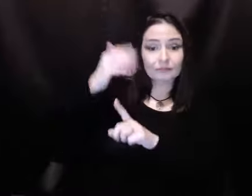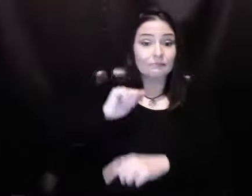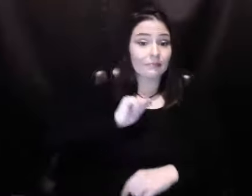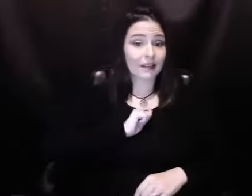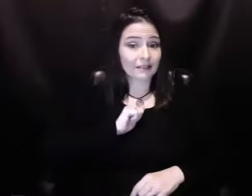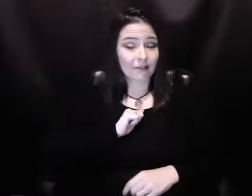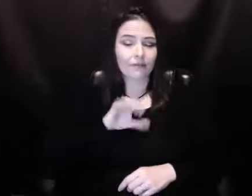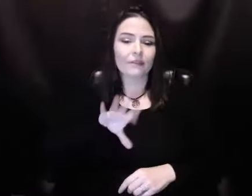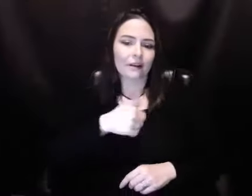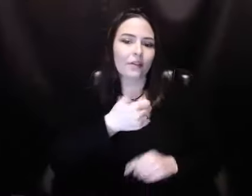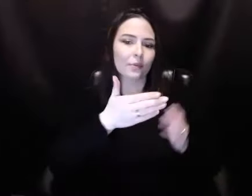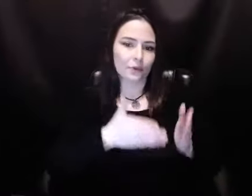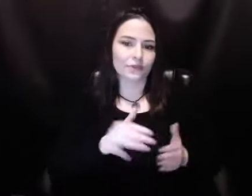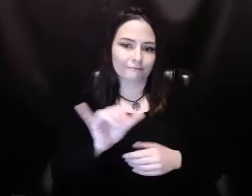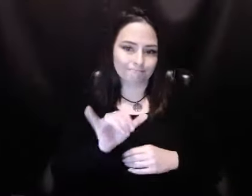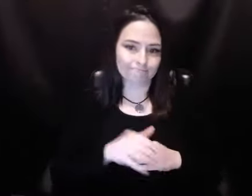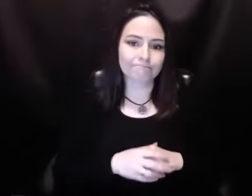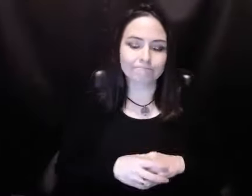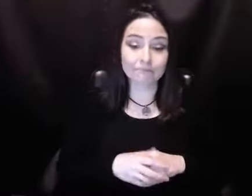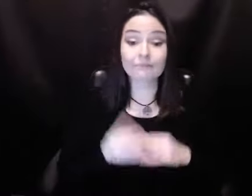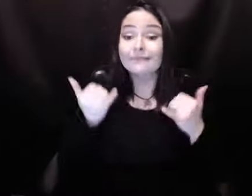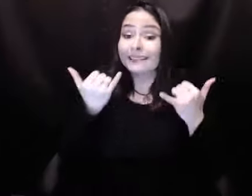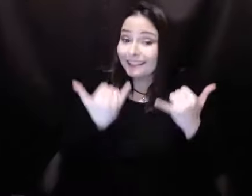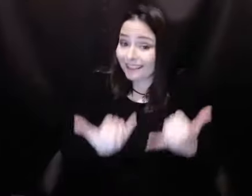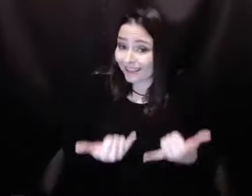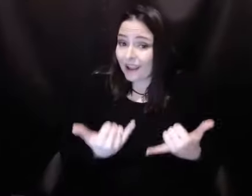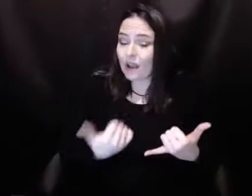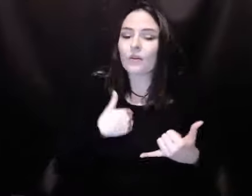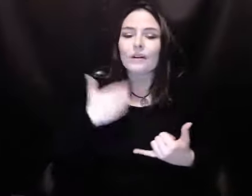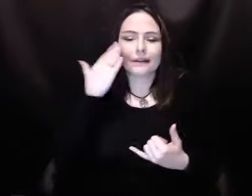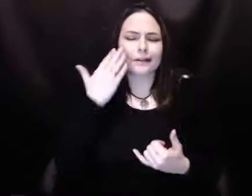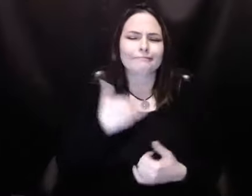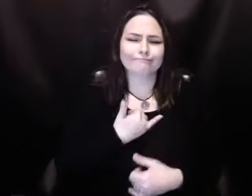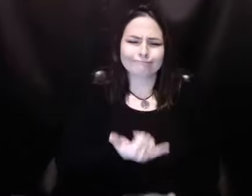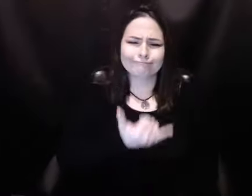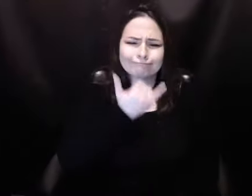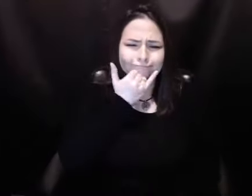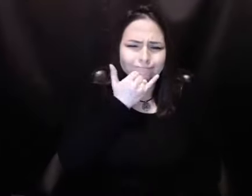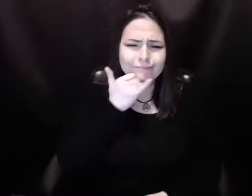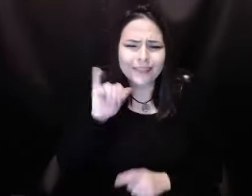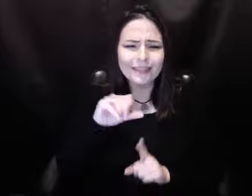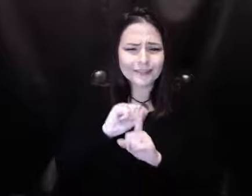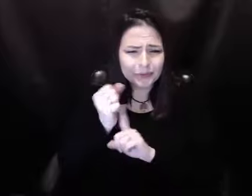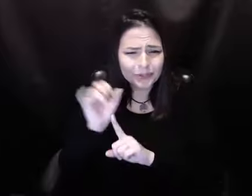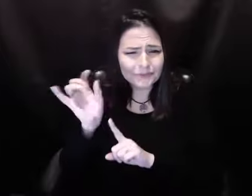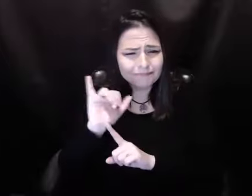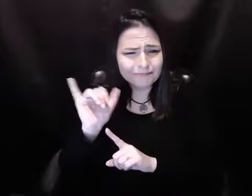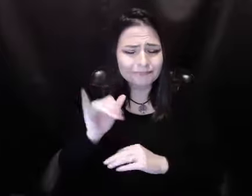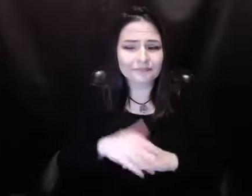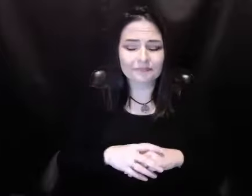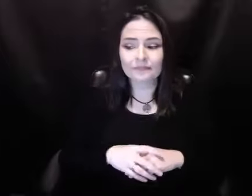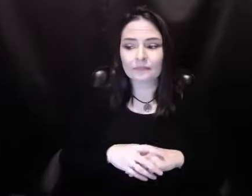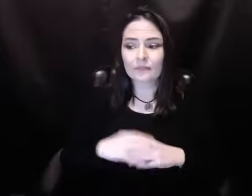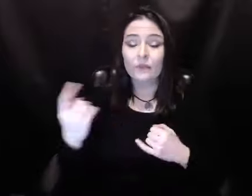started working my program and the steps, could I actually suppress this incident any longer? Could